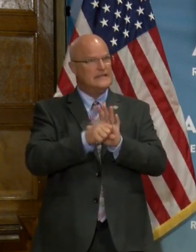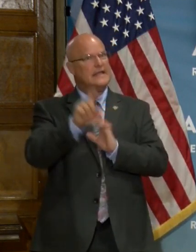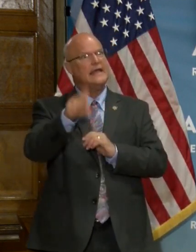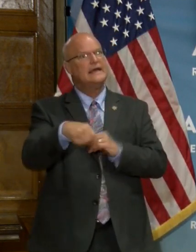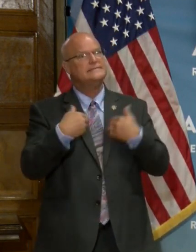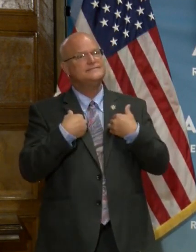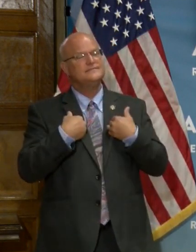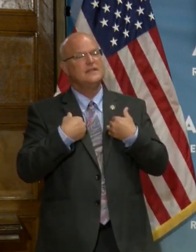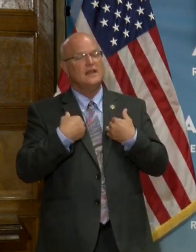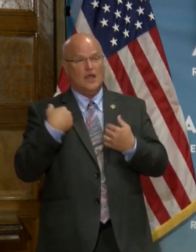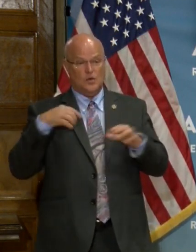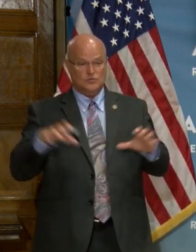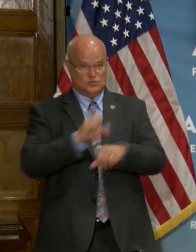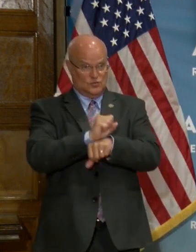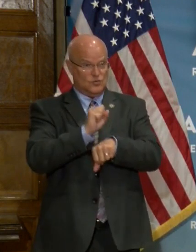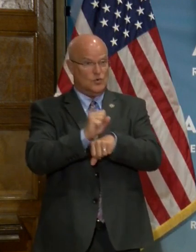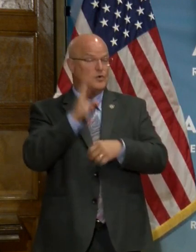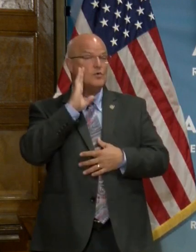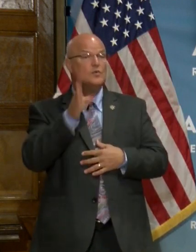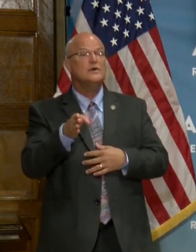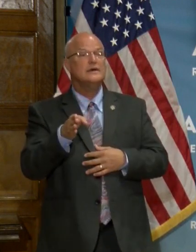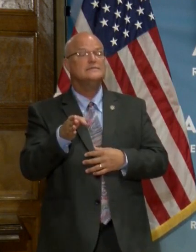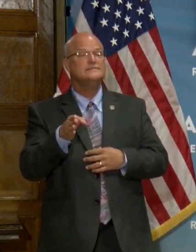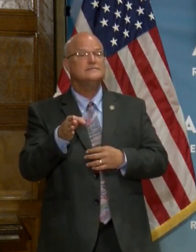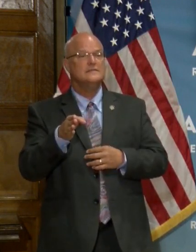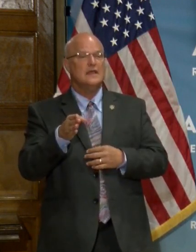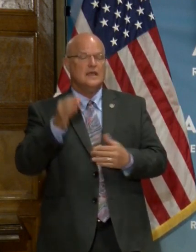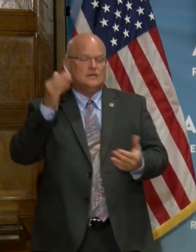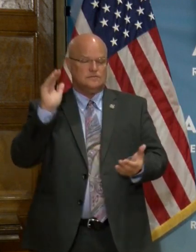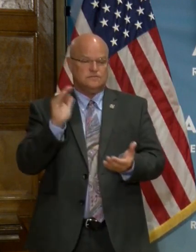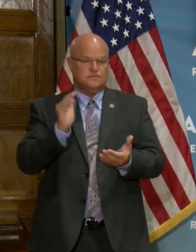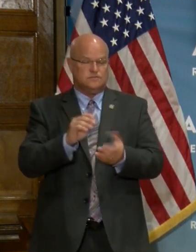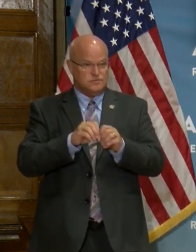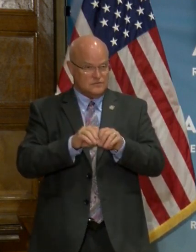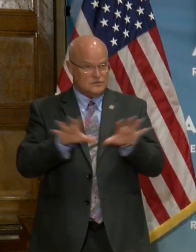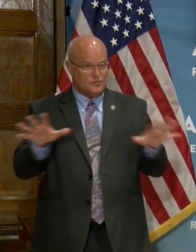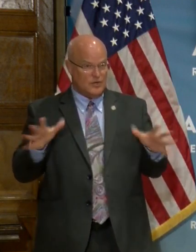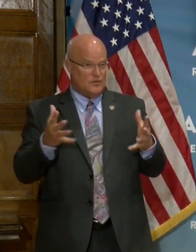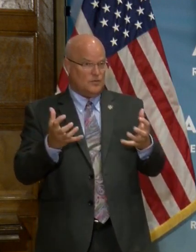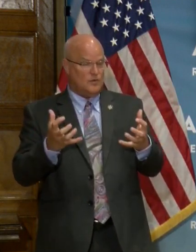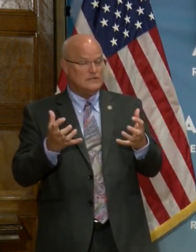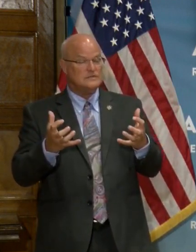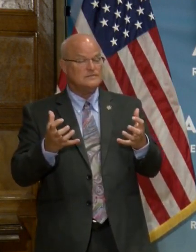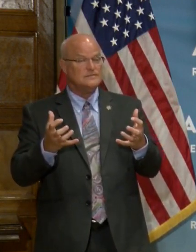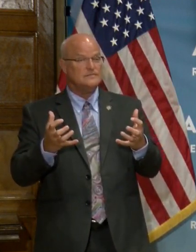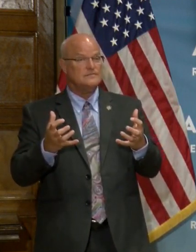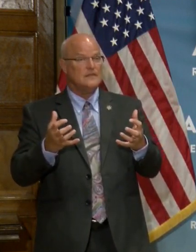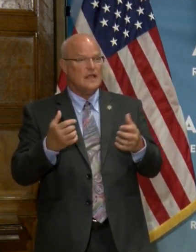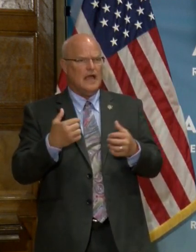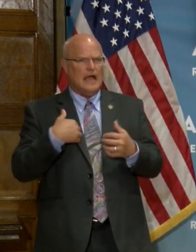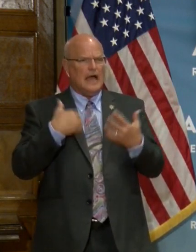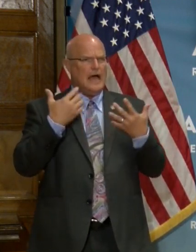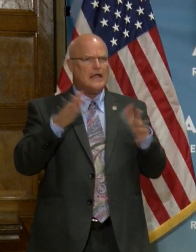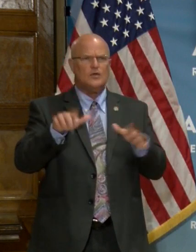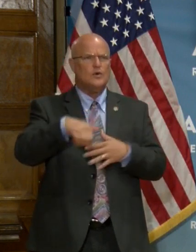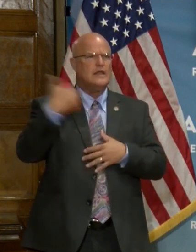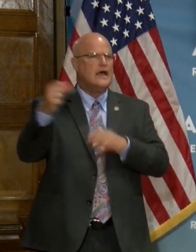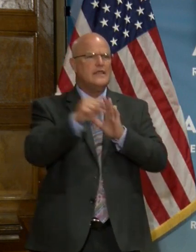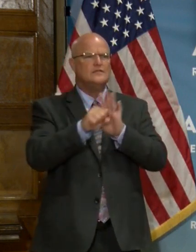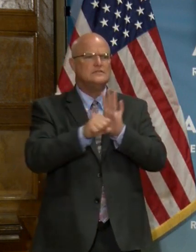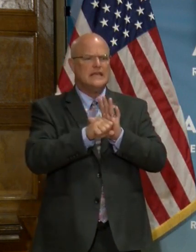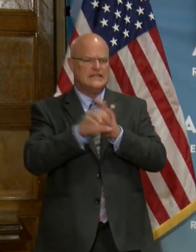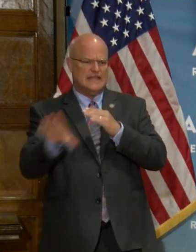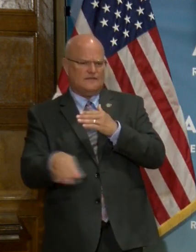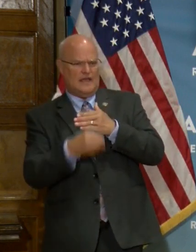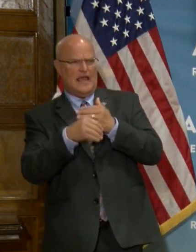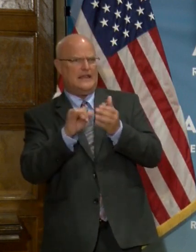and we're going to do the work to reduce the spread. And I don't know what other states they've